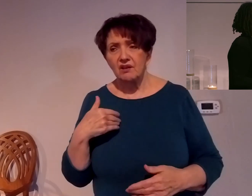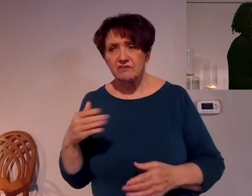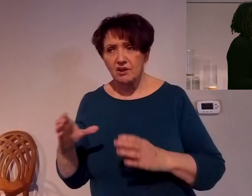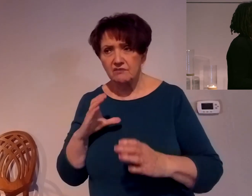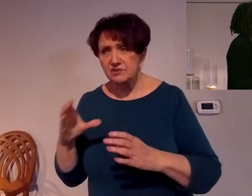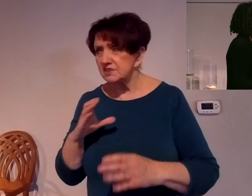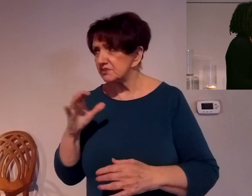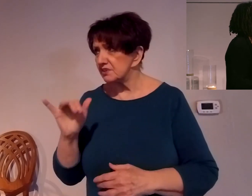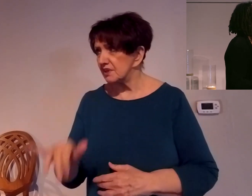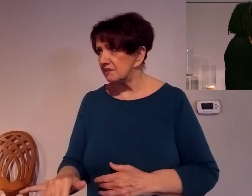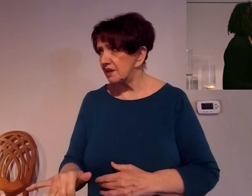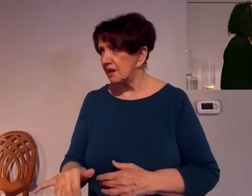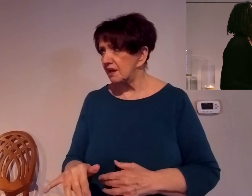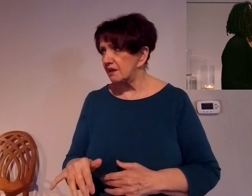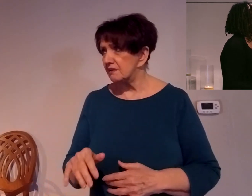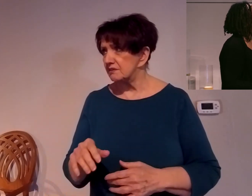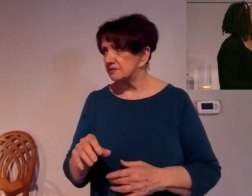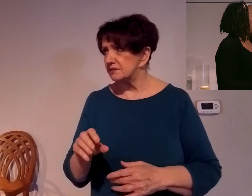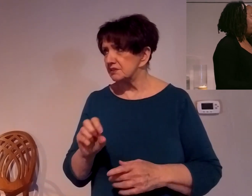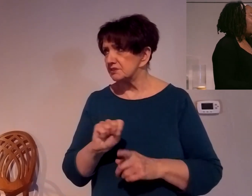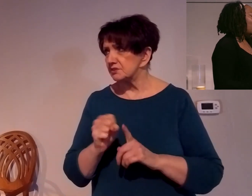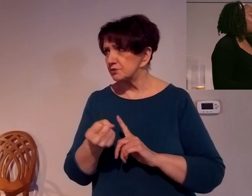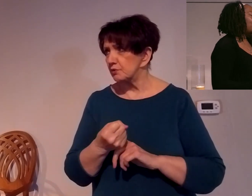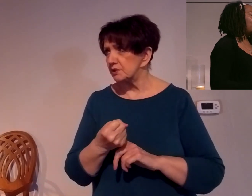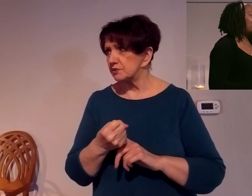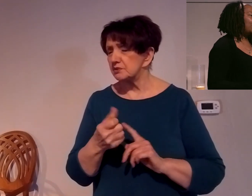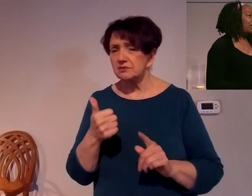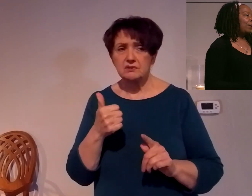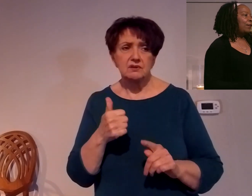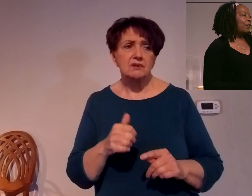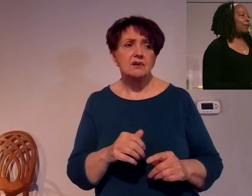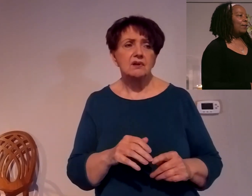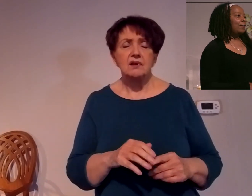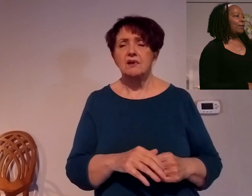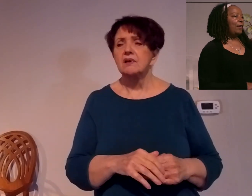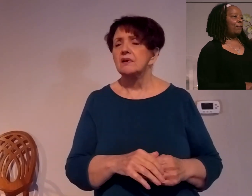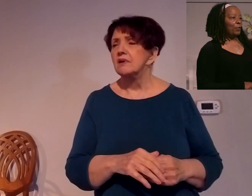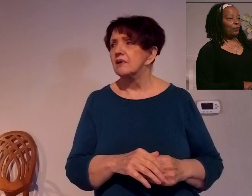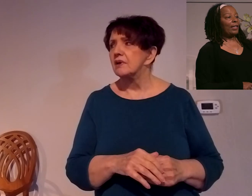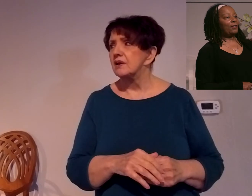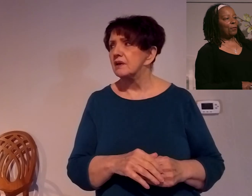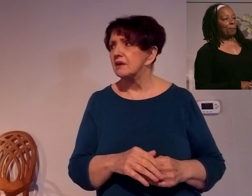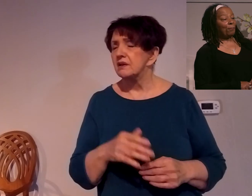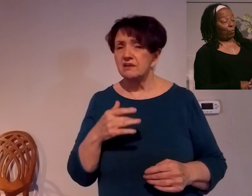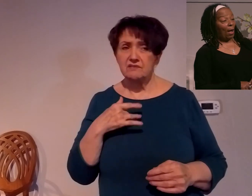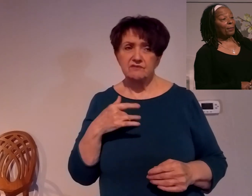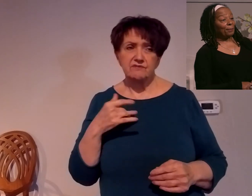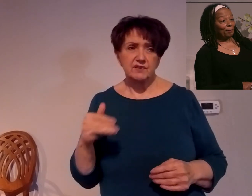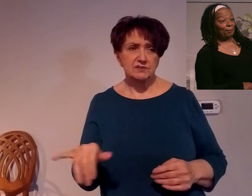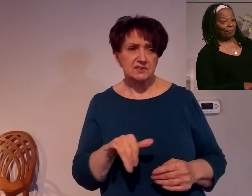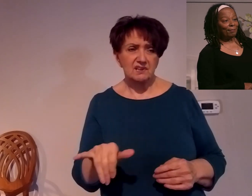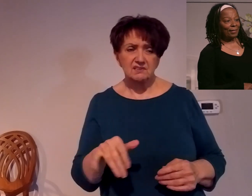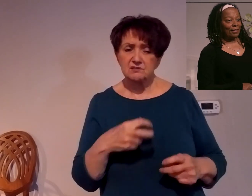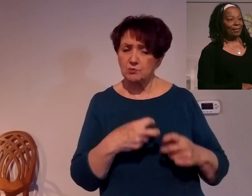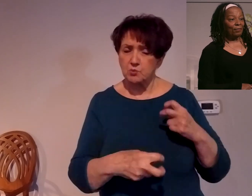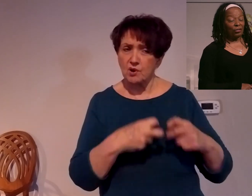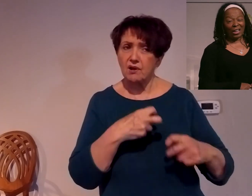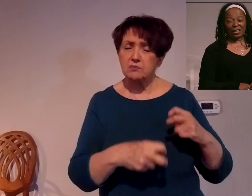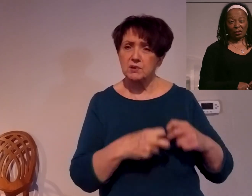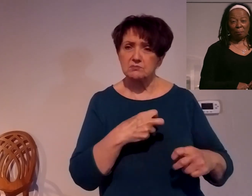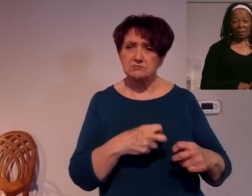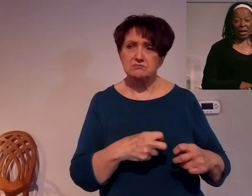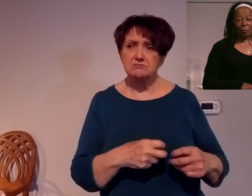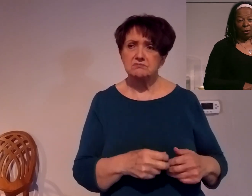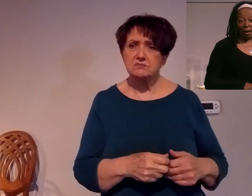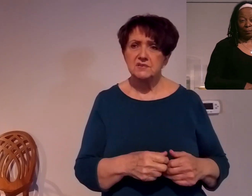that, or you're in that situation yourself, it feels like it's a problem. It feels like